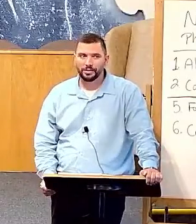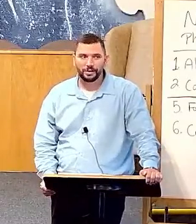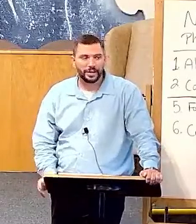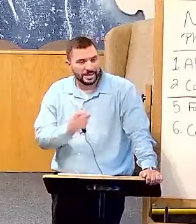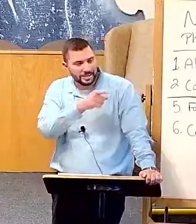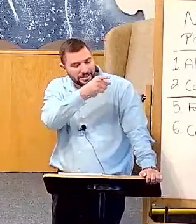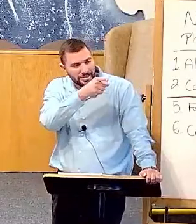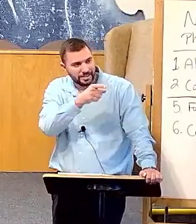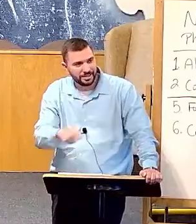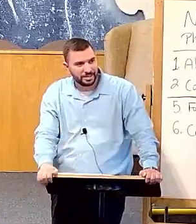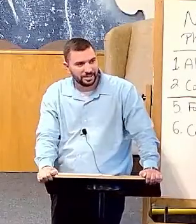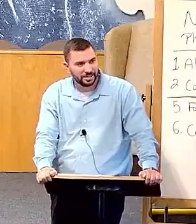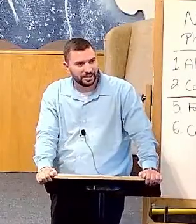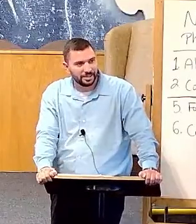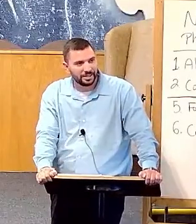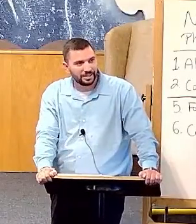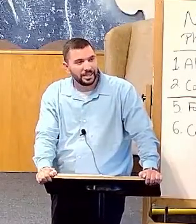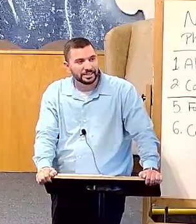yes. Yes.